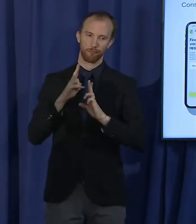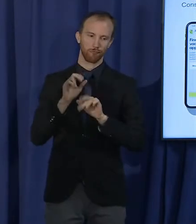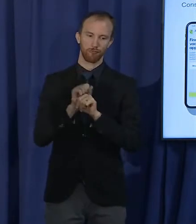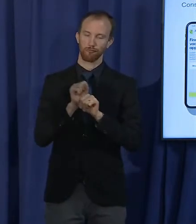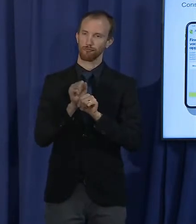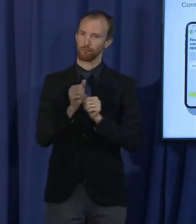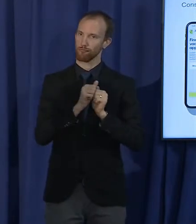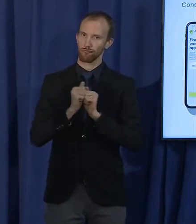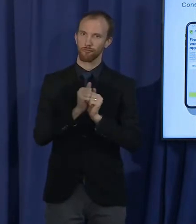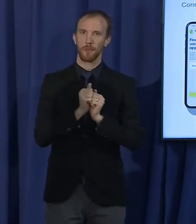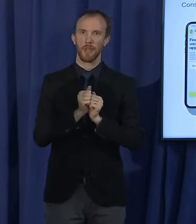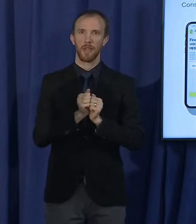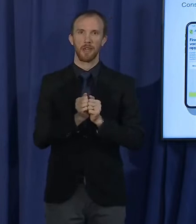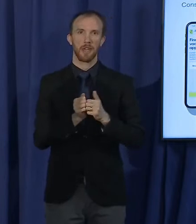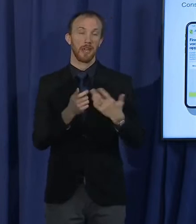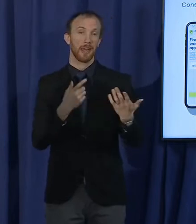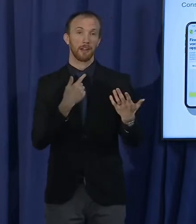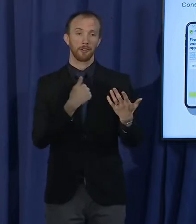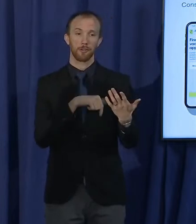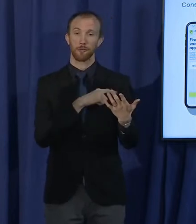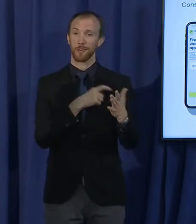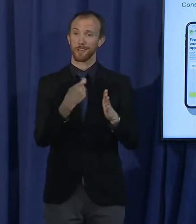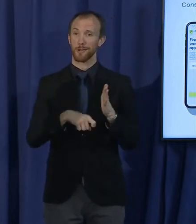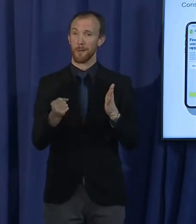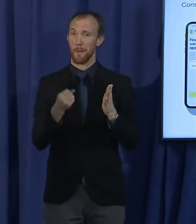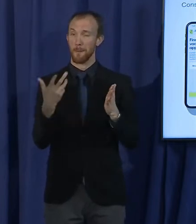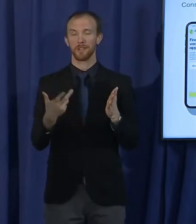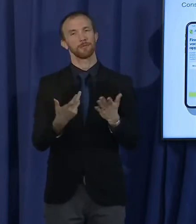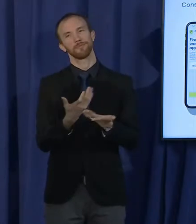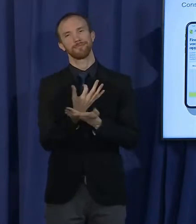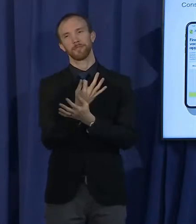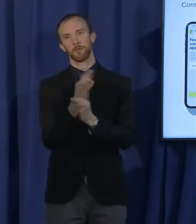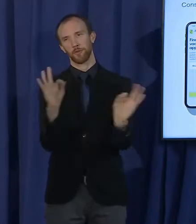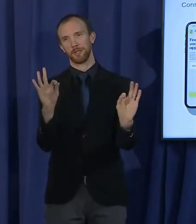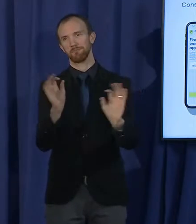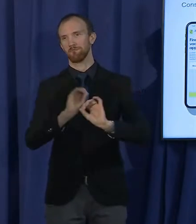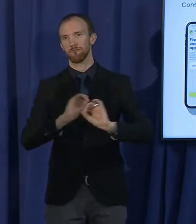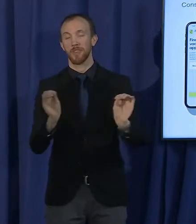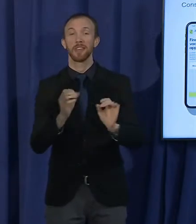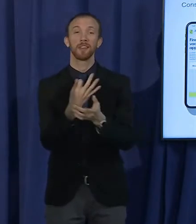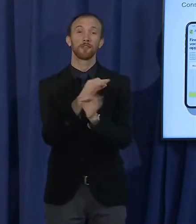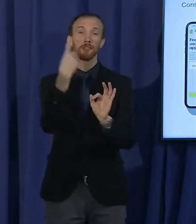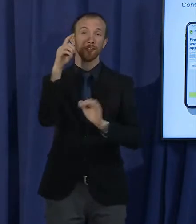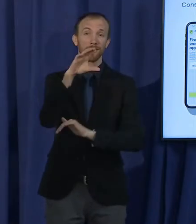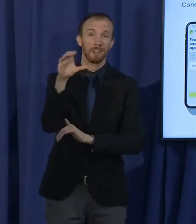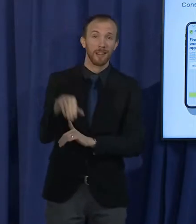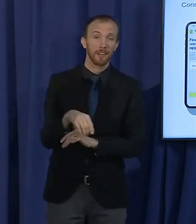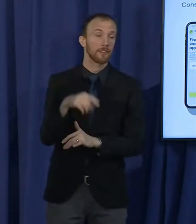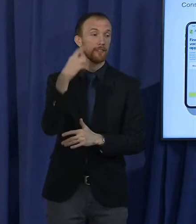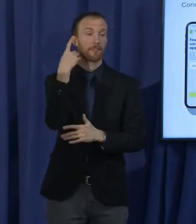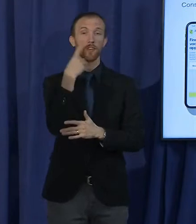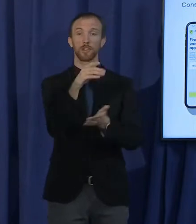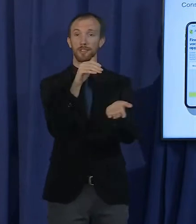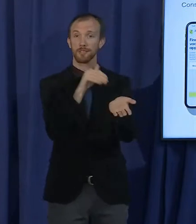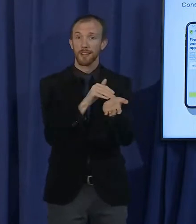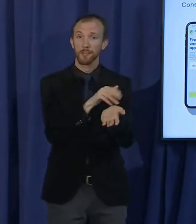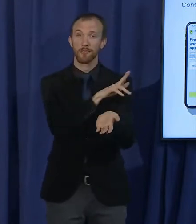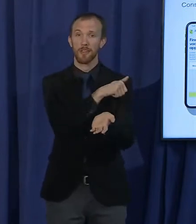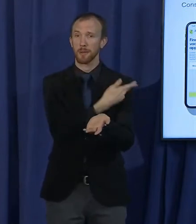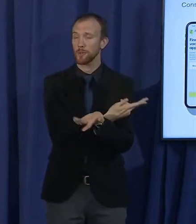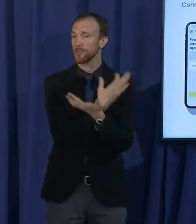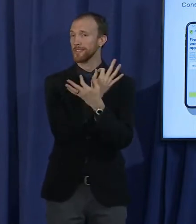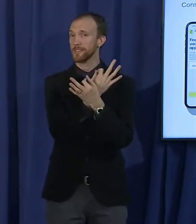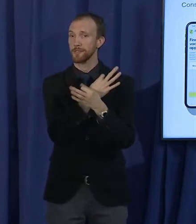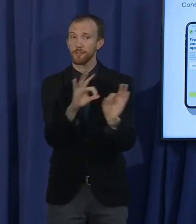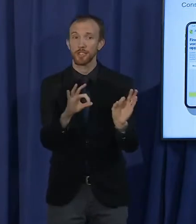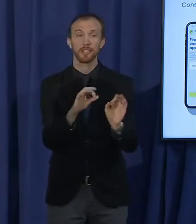only price we were willing to do it for, which is free. It is free for the City of Chicago, free for the patient, free for the provider. We will not be selling any data for this